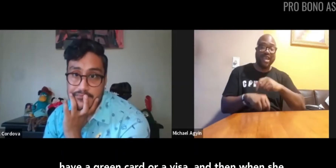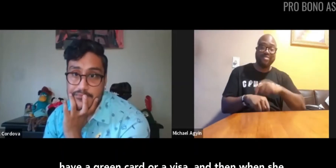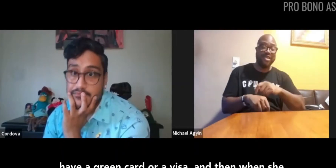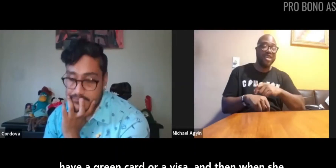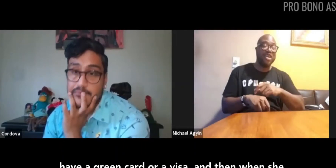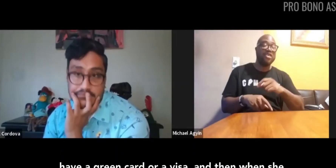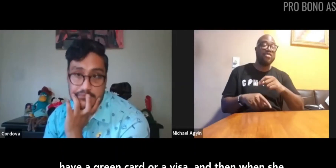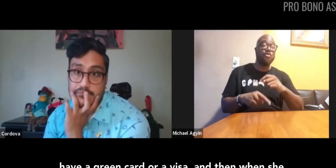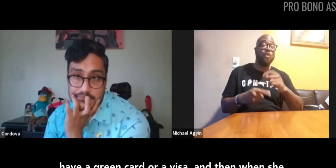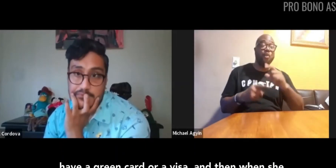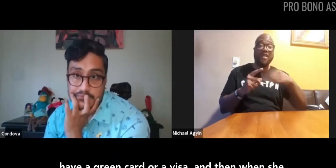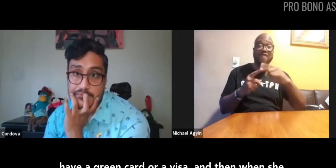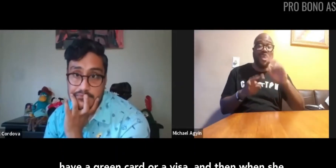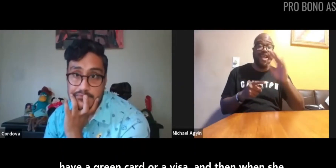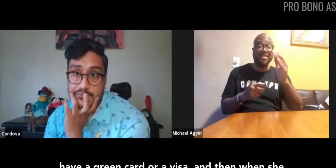or a visa.